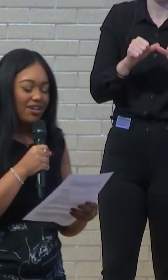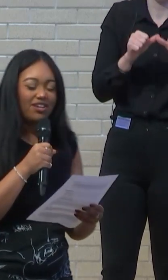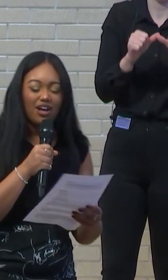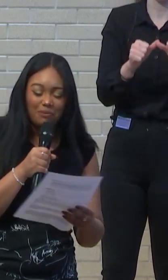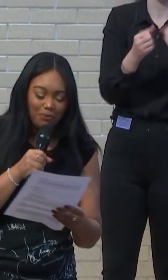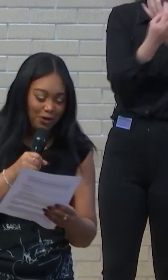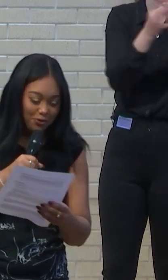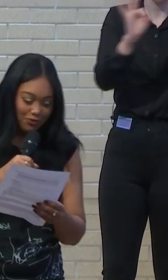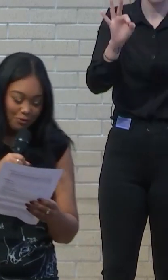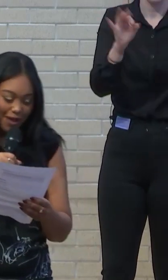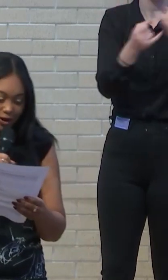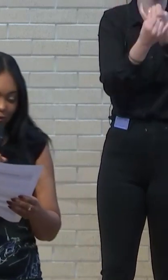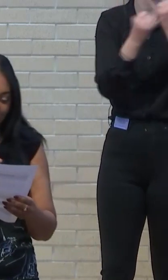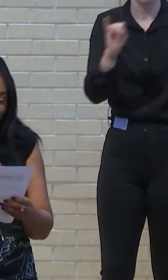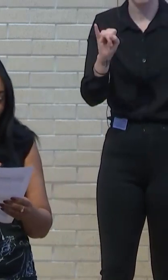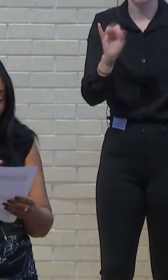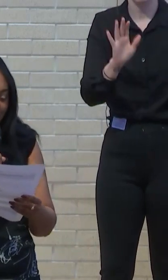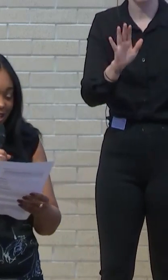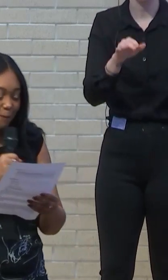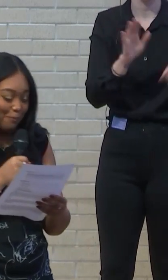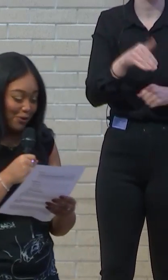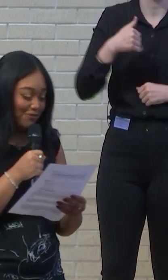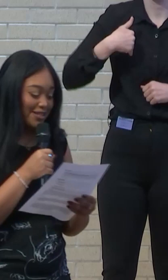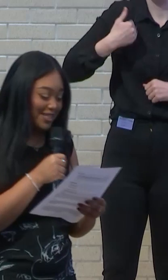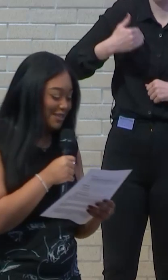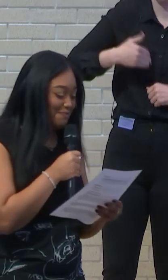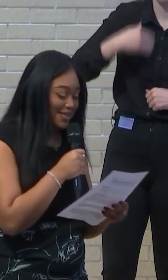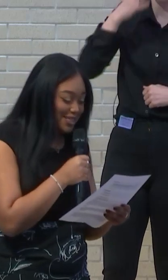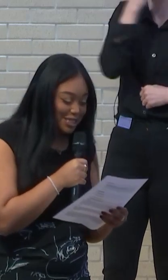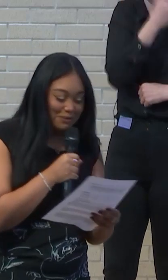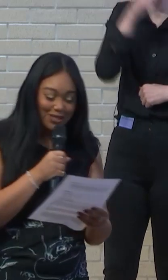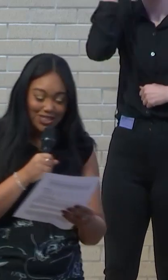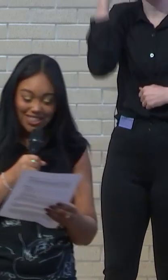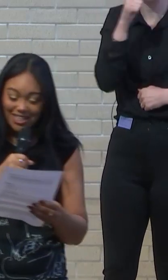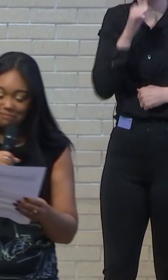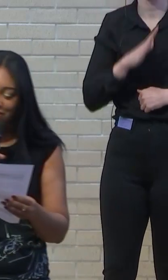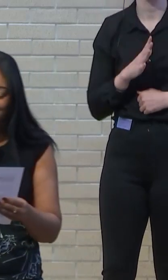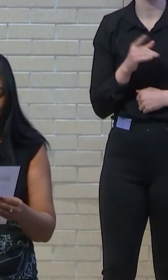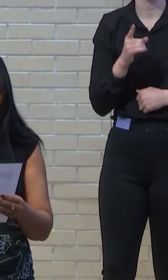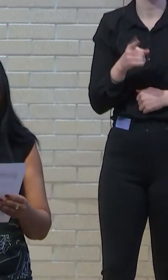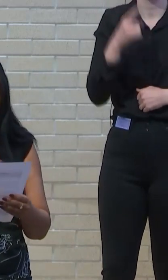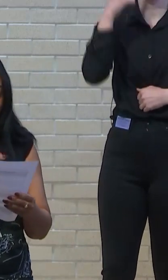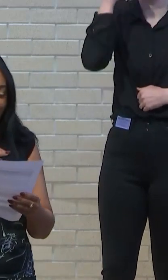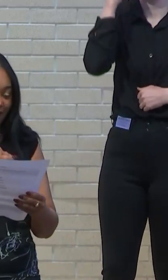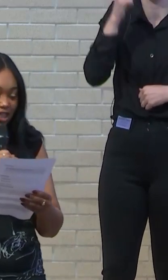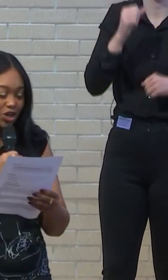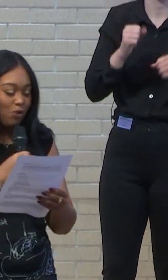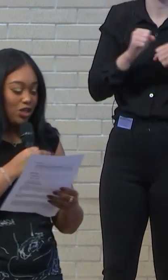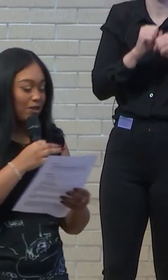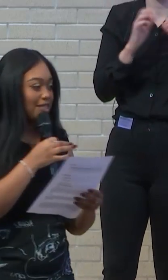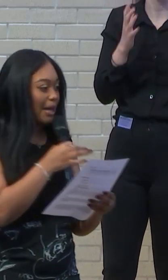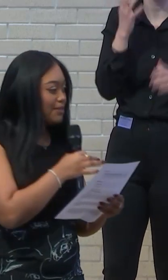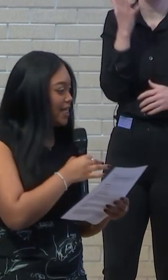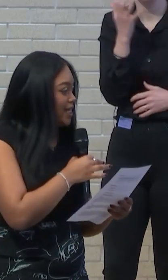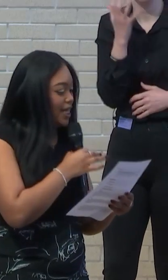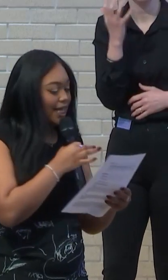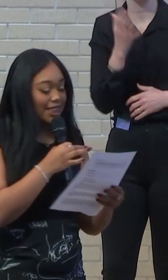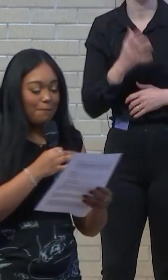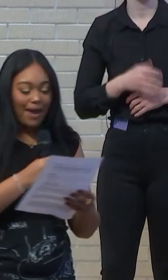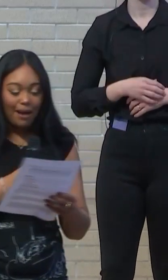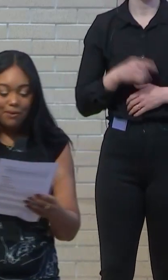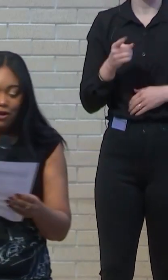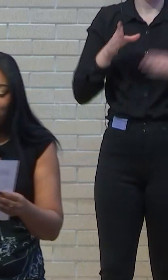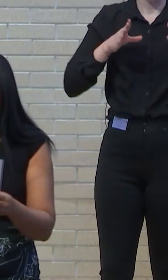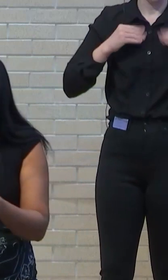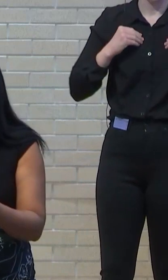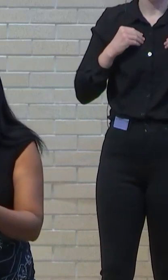free. Young, beautiful black woman, you are unstoppable physically, mentally, spiritually, and emotionally free from the cage. When you accept it, get